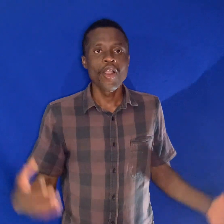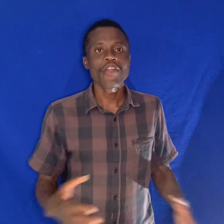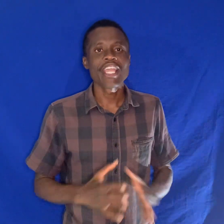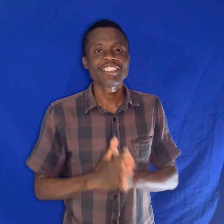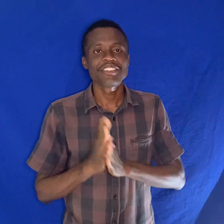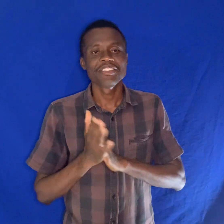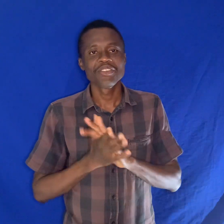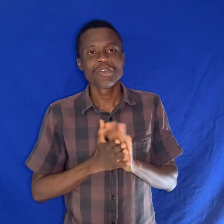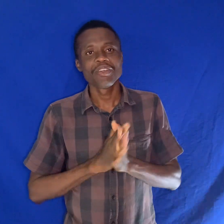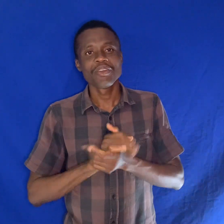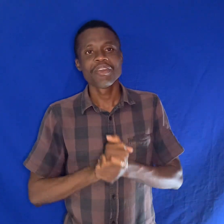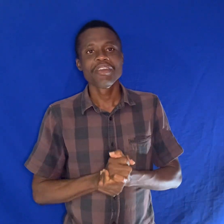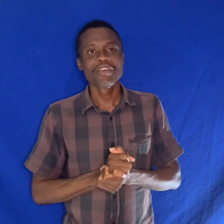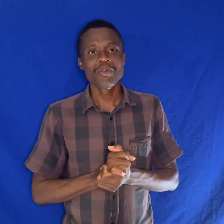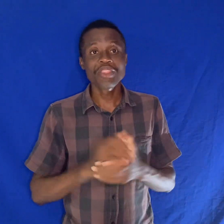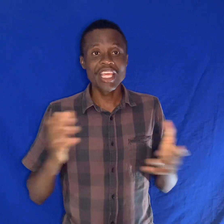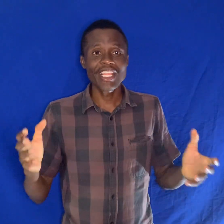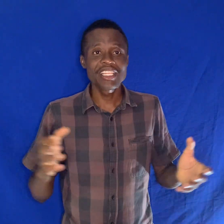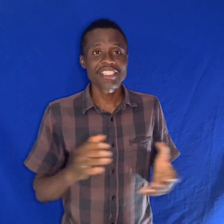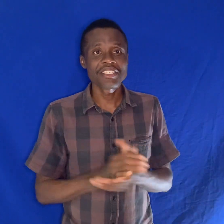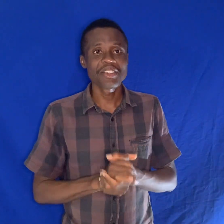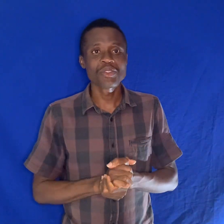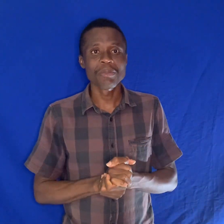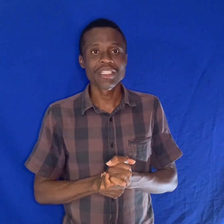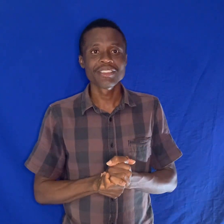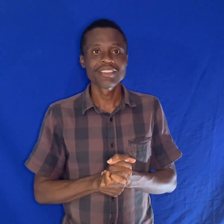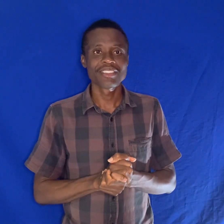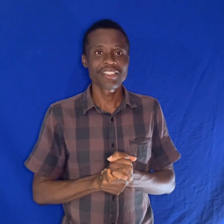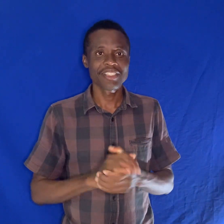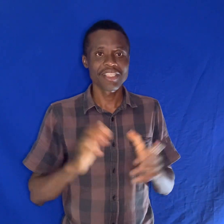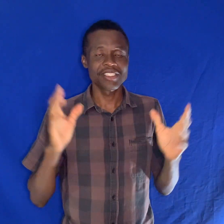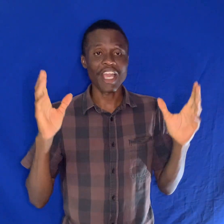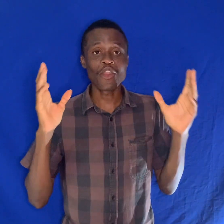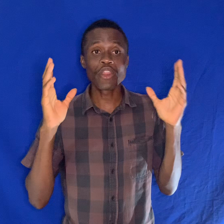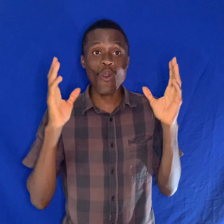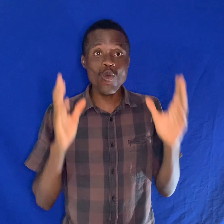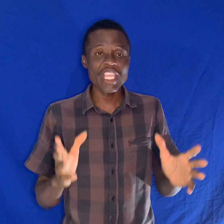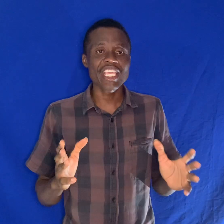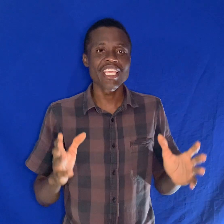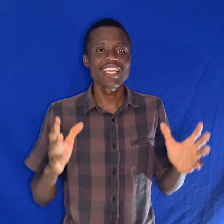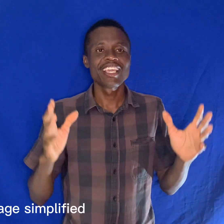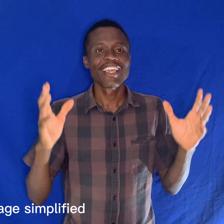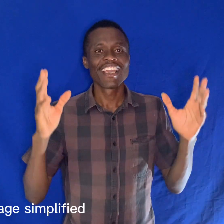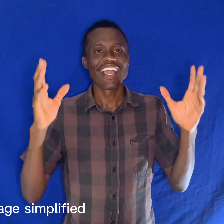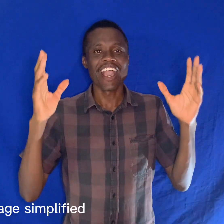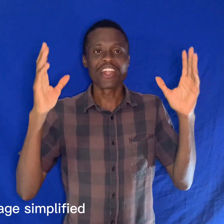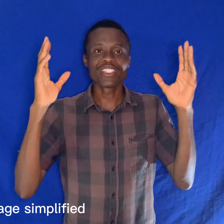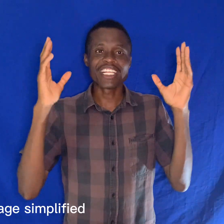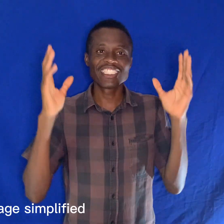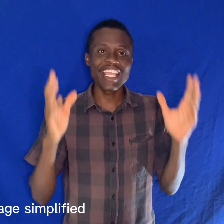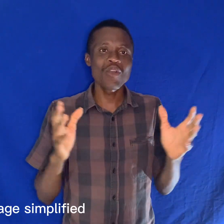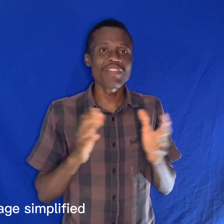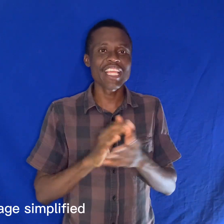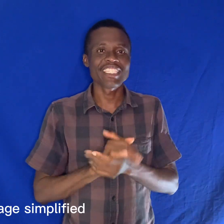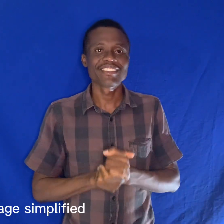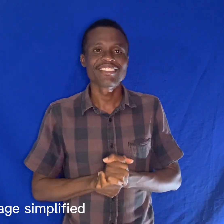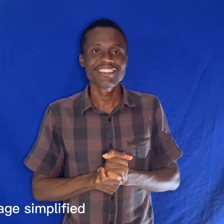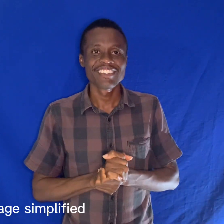Alright, good day, ladies and gentlemen. It's another week, another day of learning.